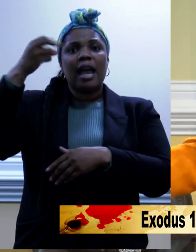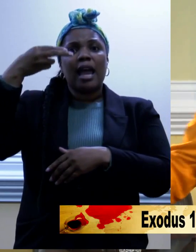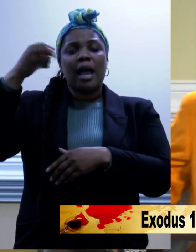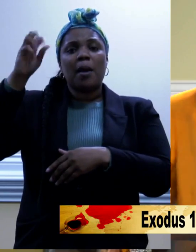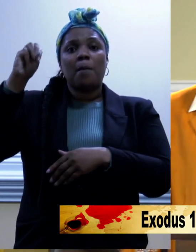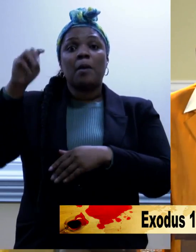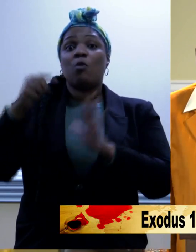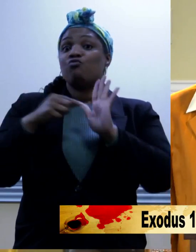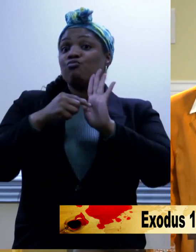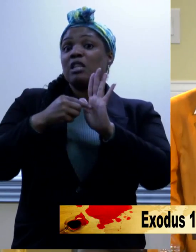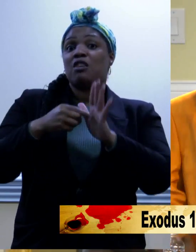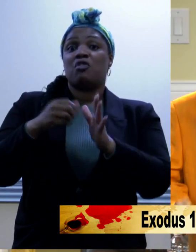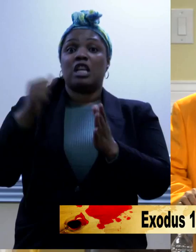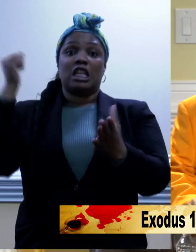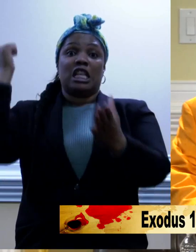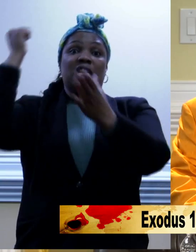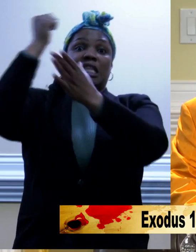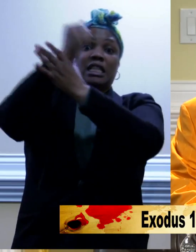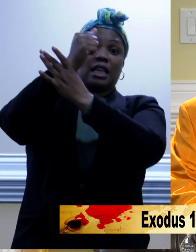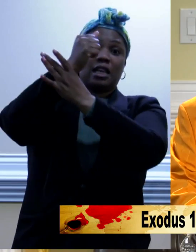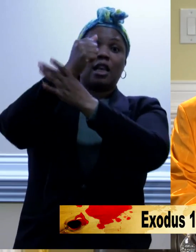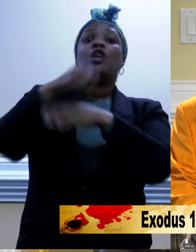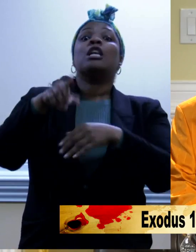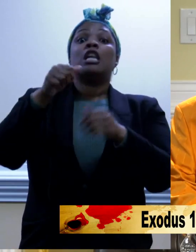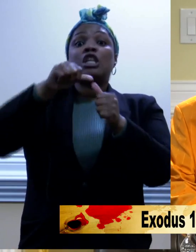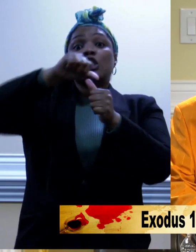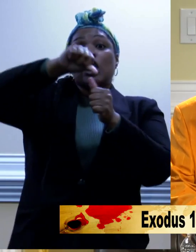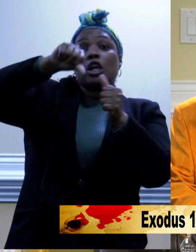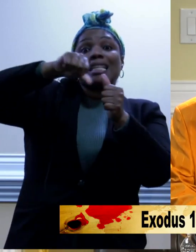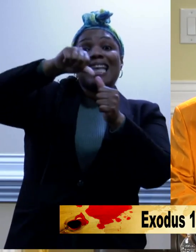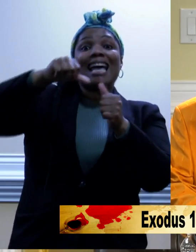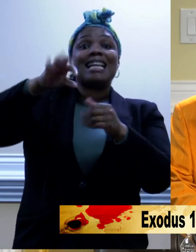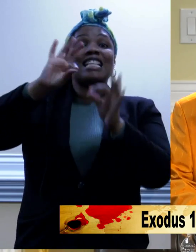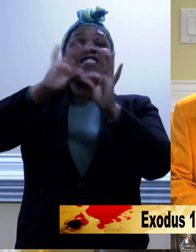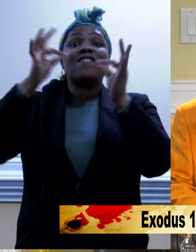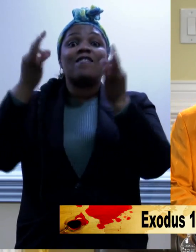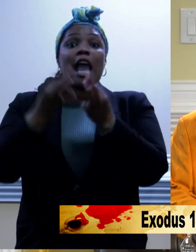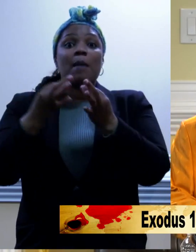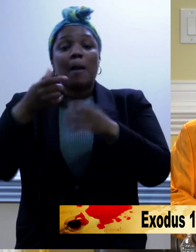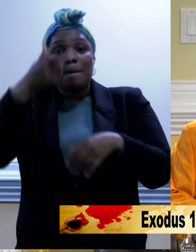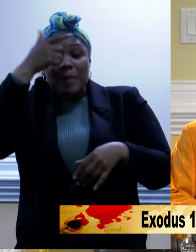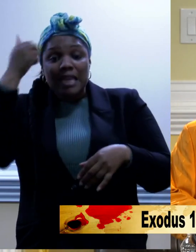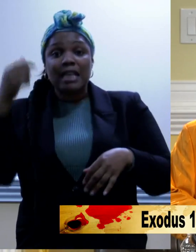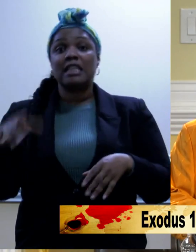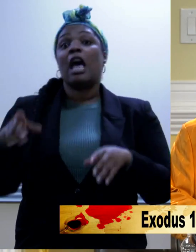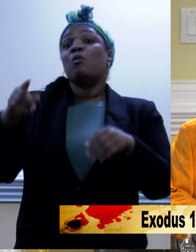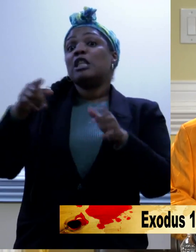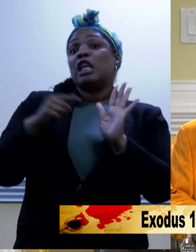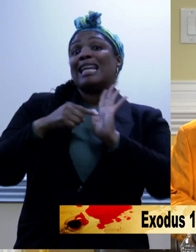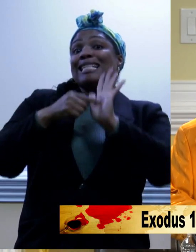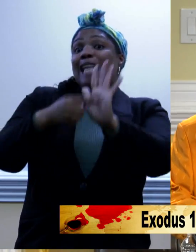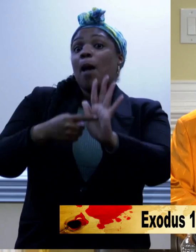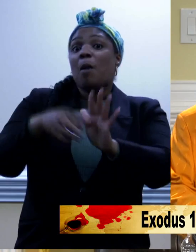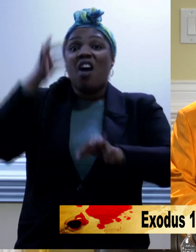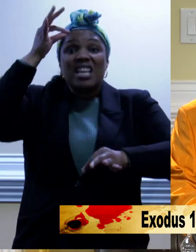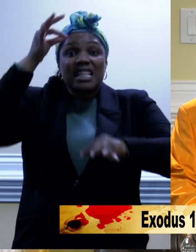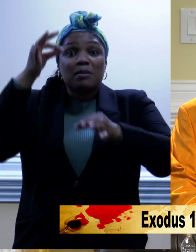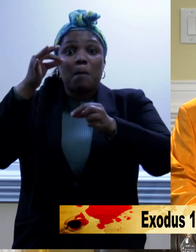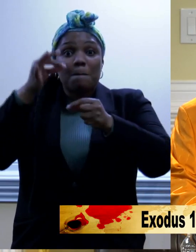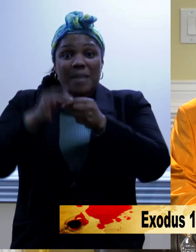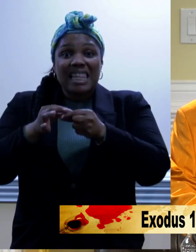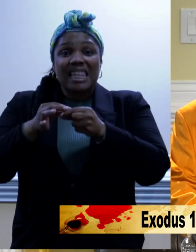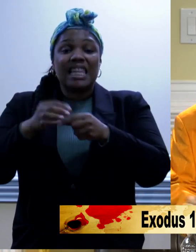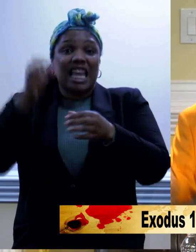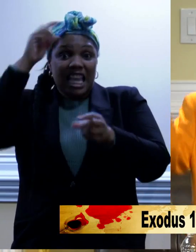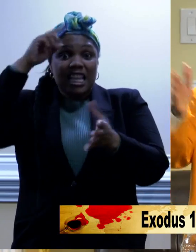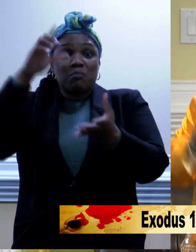be a token of the covenant. Yes. Token of what? Of your belief. Why do I say a token of your